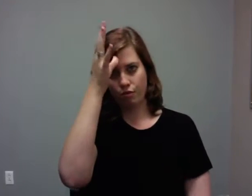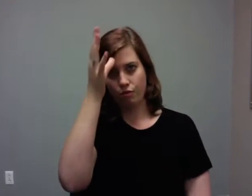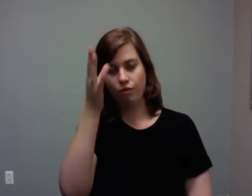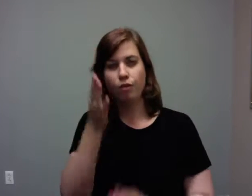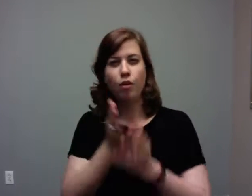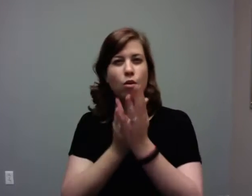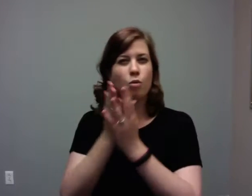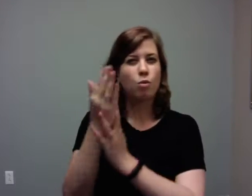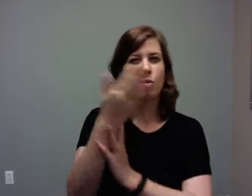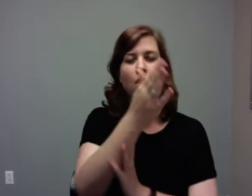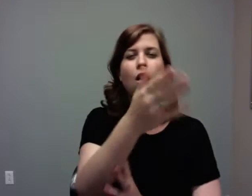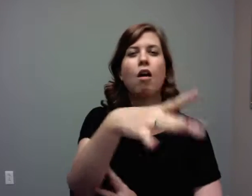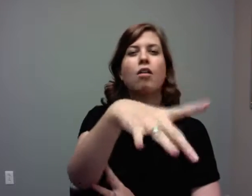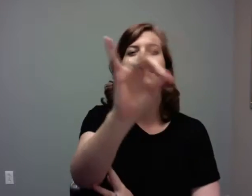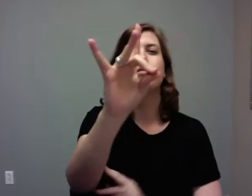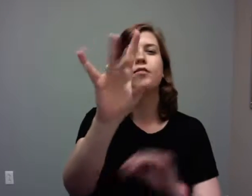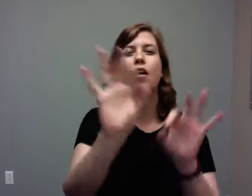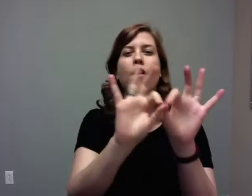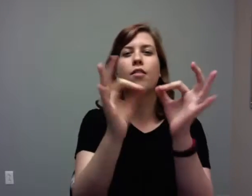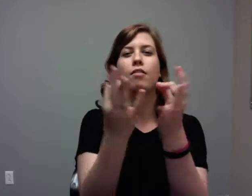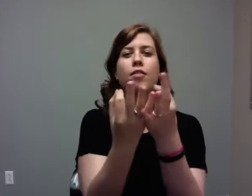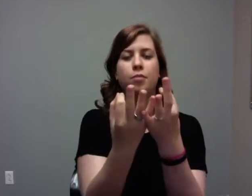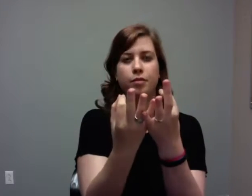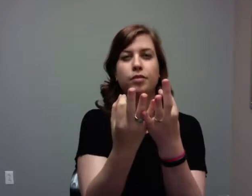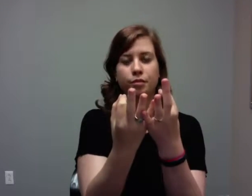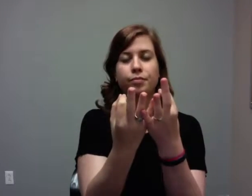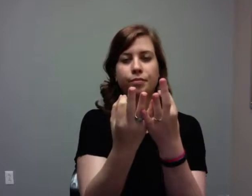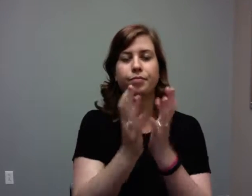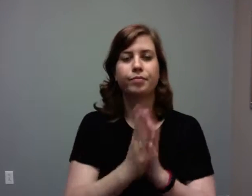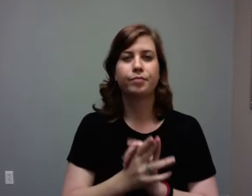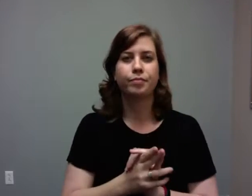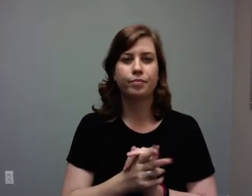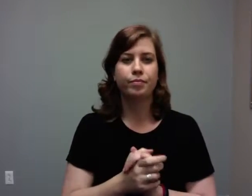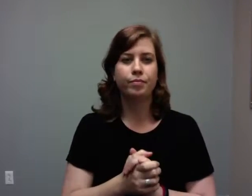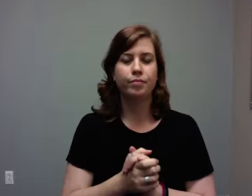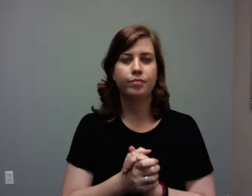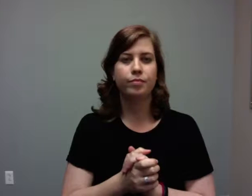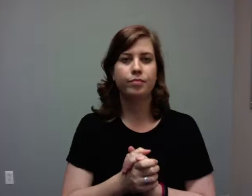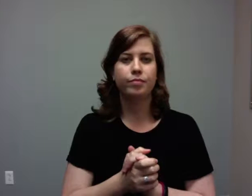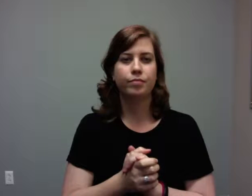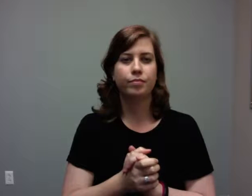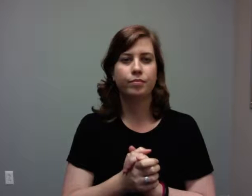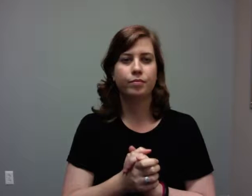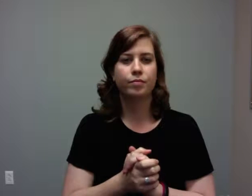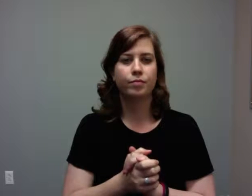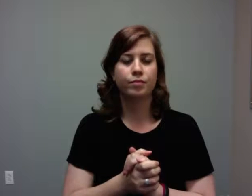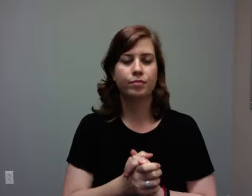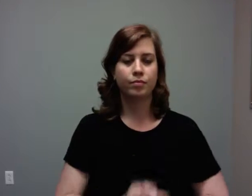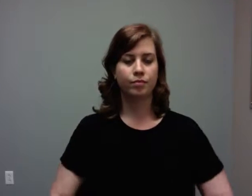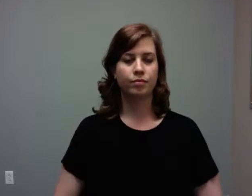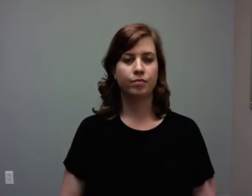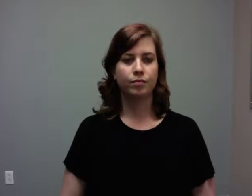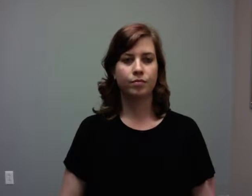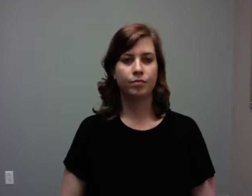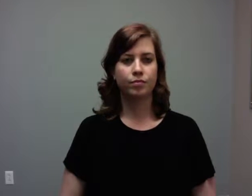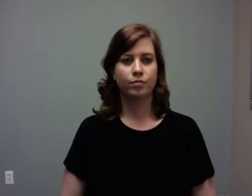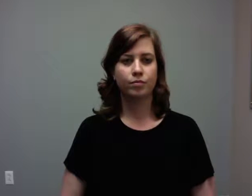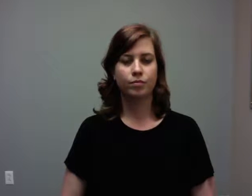use something that is available to everybody, and I've kind of learned a few things along the way, and I